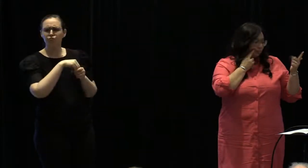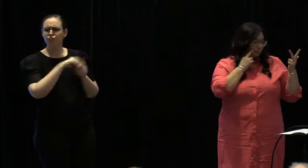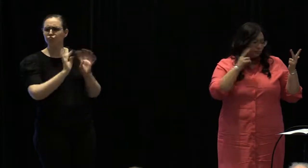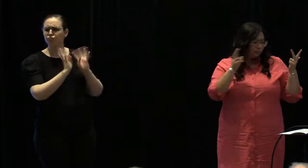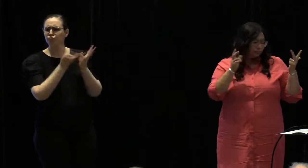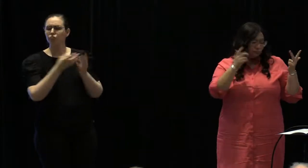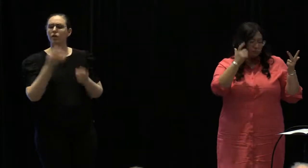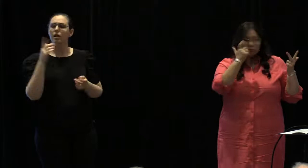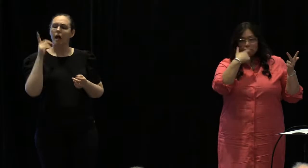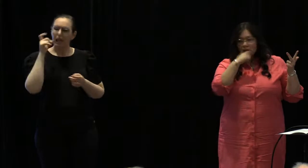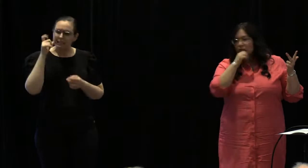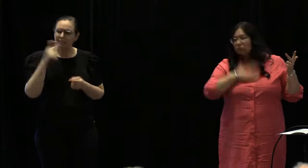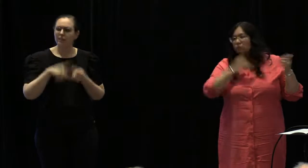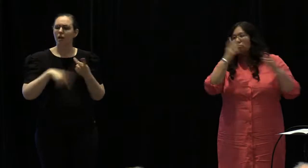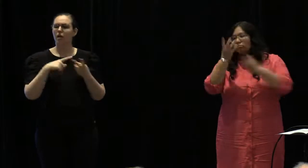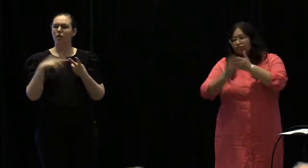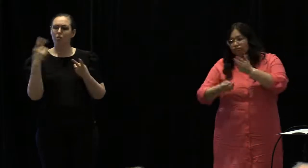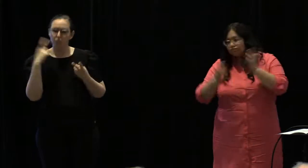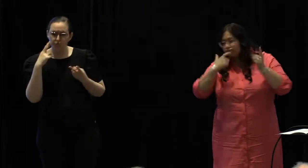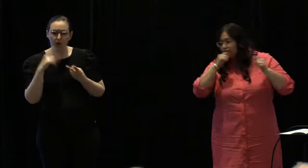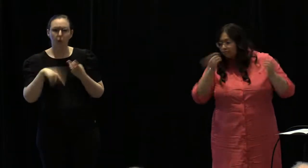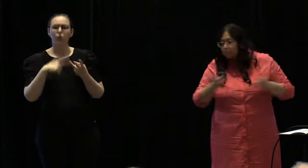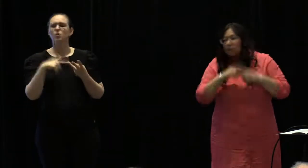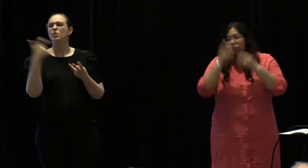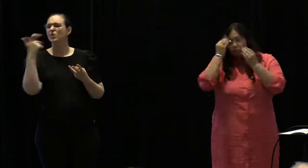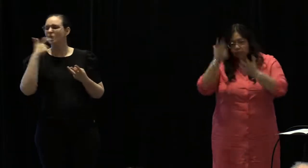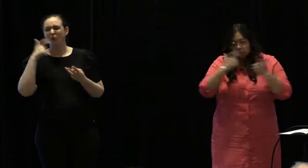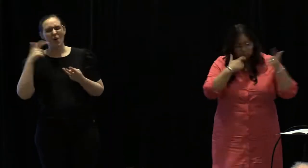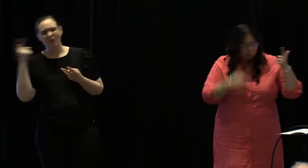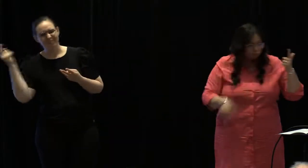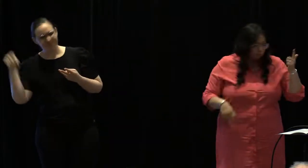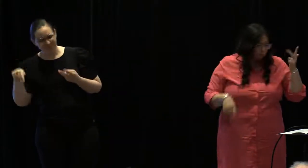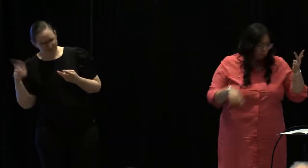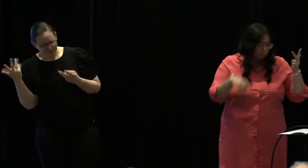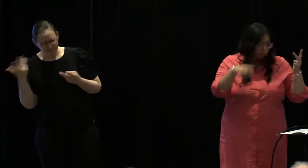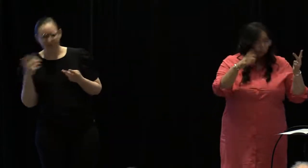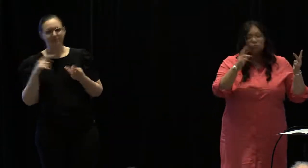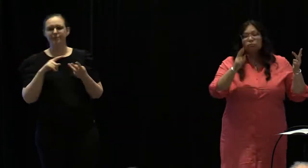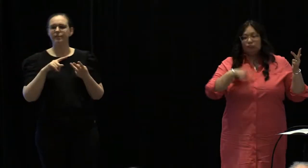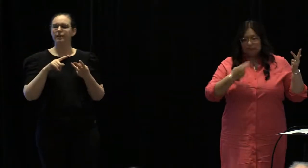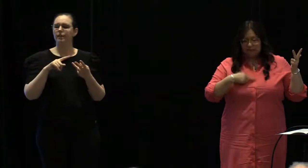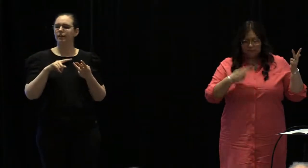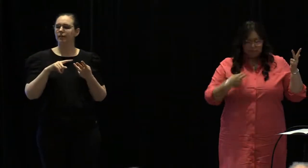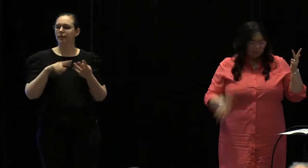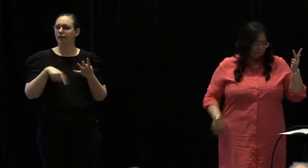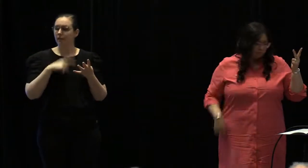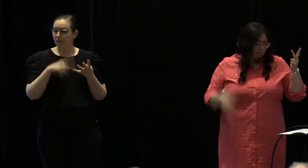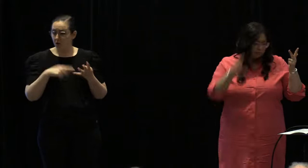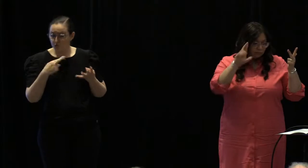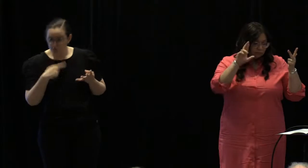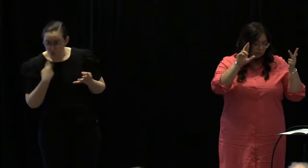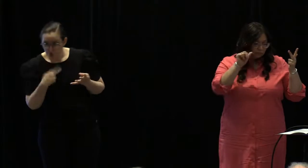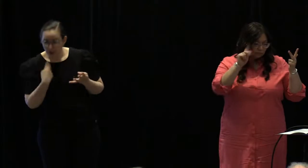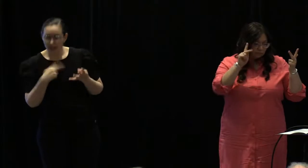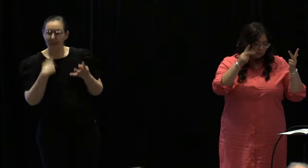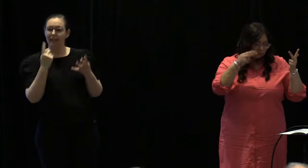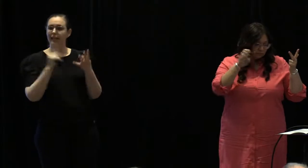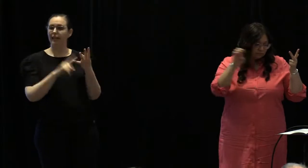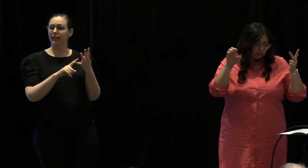for who I'm naming off: Lisa Anderson, Joe McLaughlin, who's not here tonight, Ray